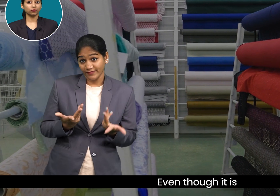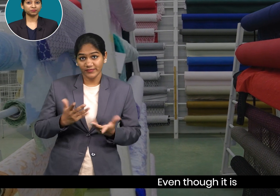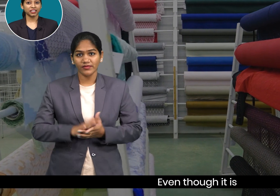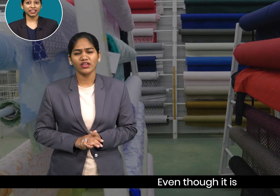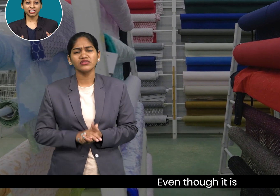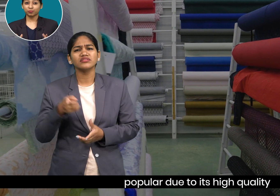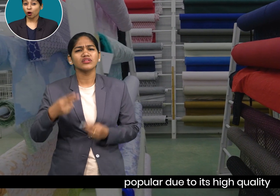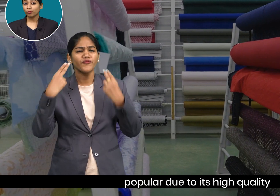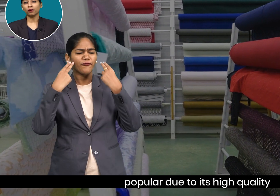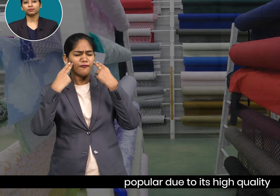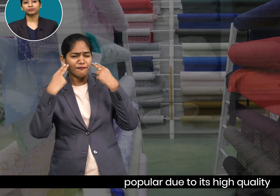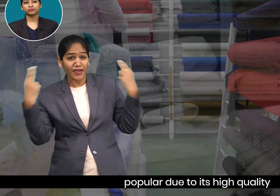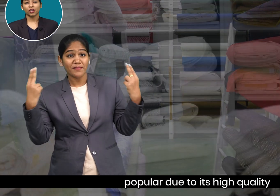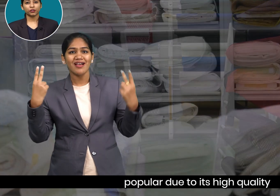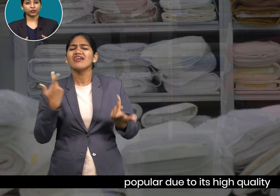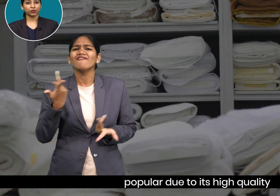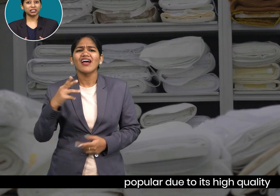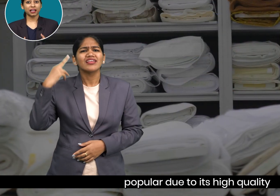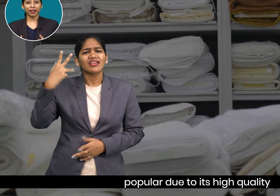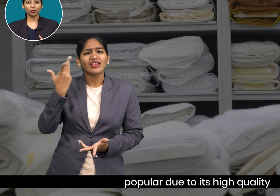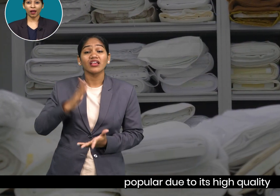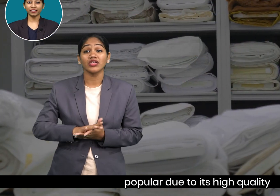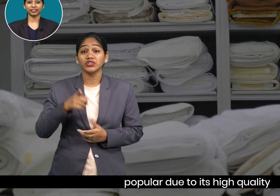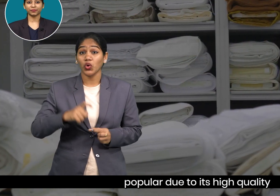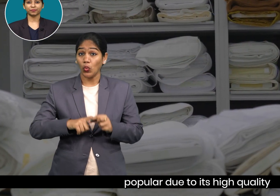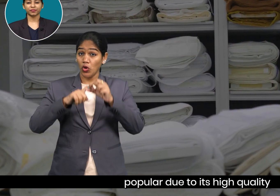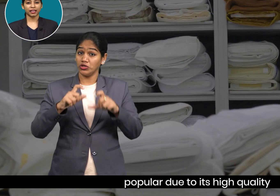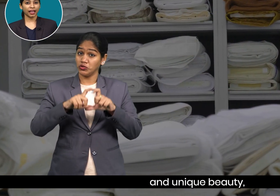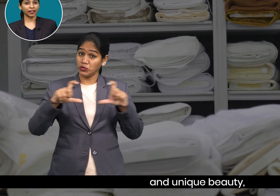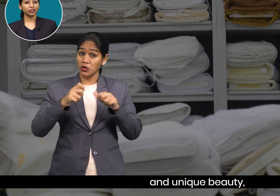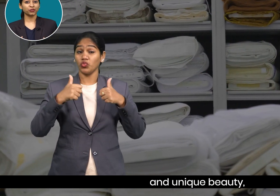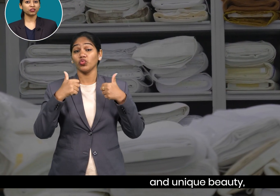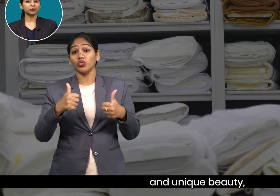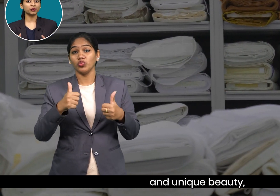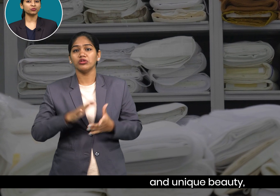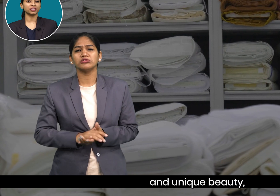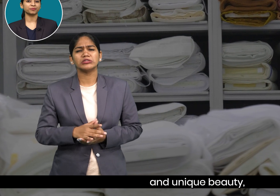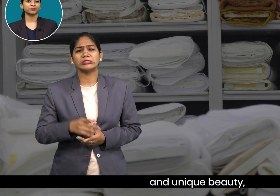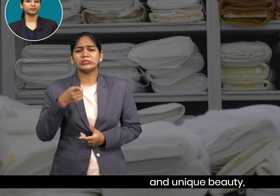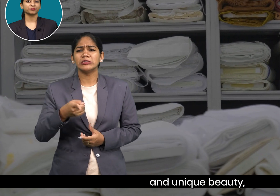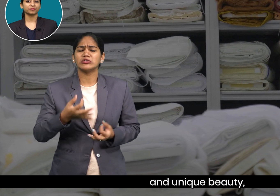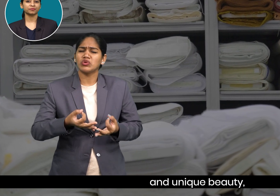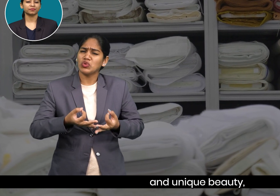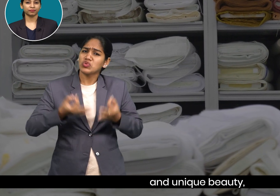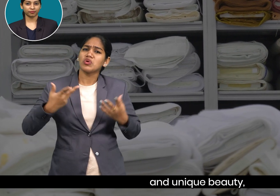Even though it is popular due to its high quality and unique beauty,